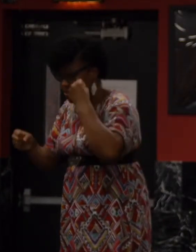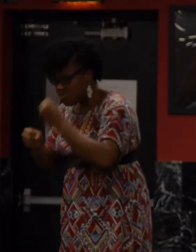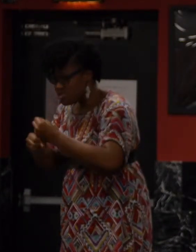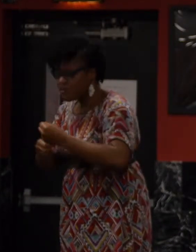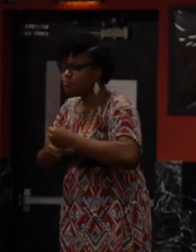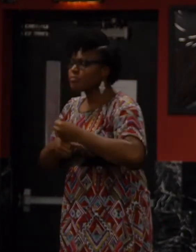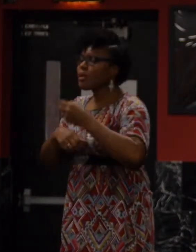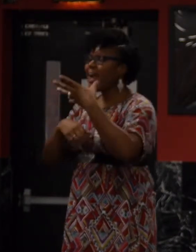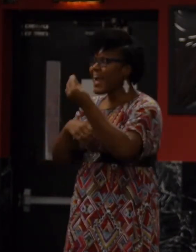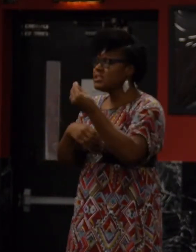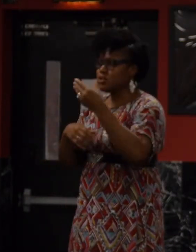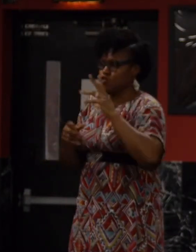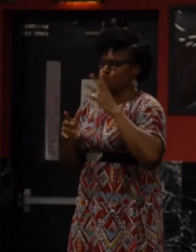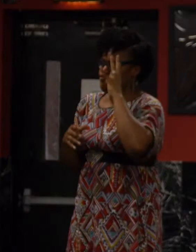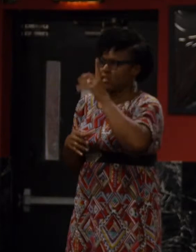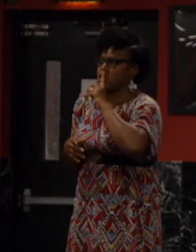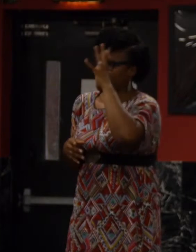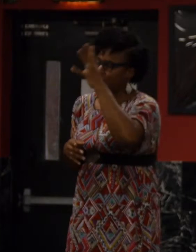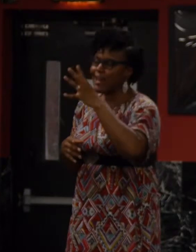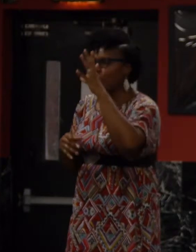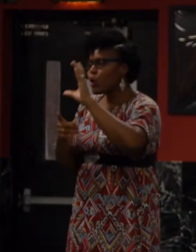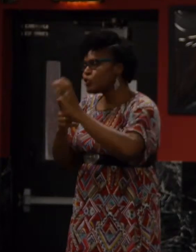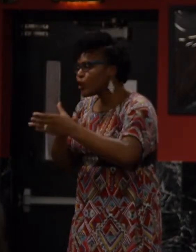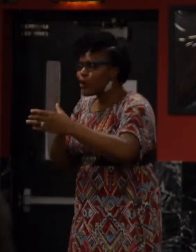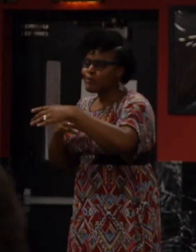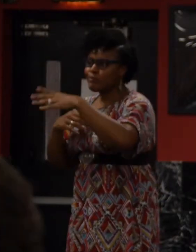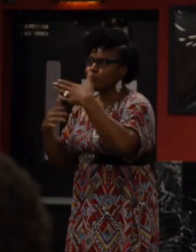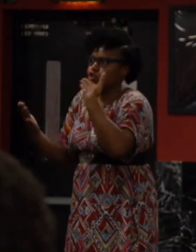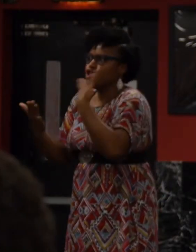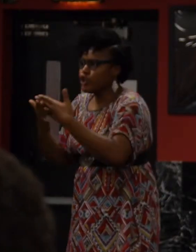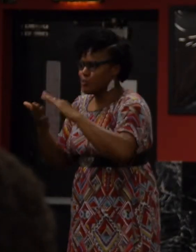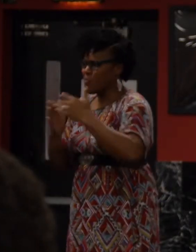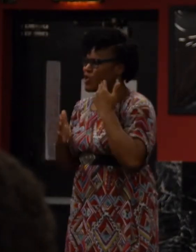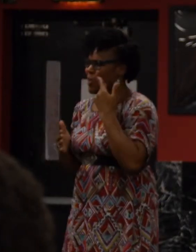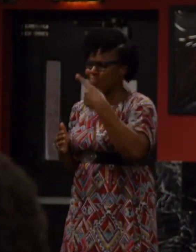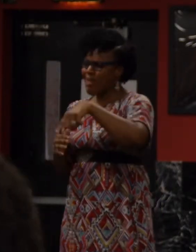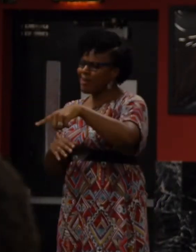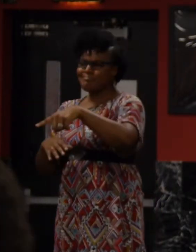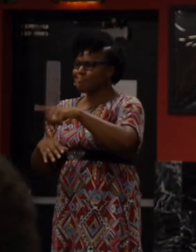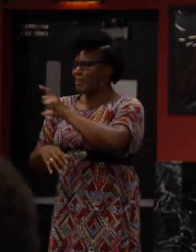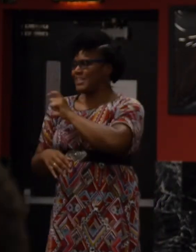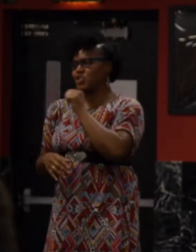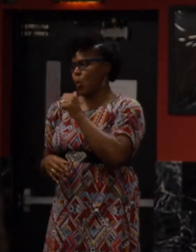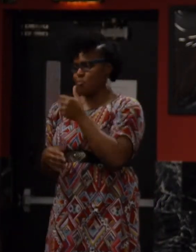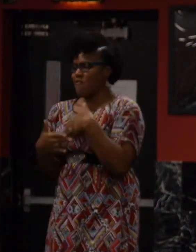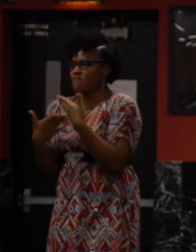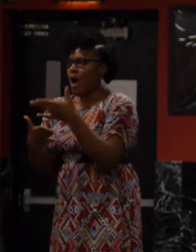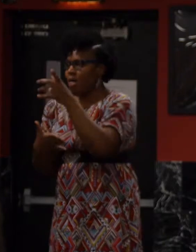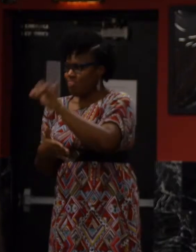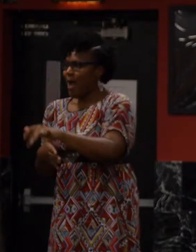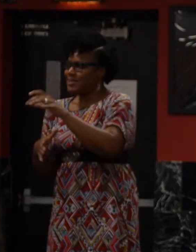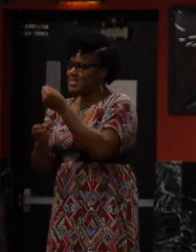truly create a culture of public safety. Because to be frank, we know that the cops don't really provide that sort of safety, nor do Black